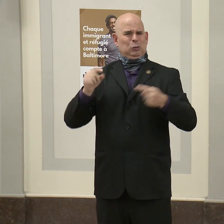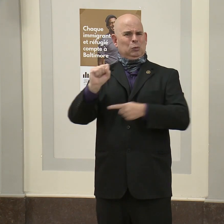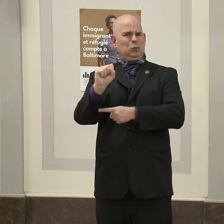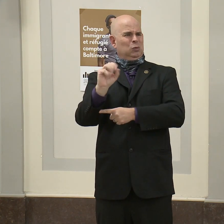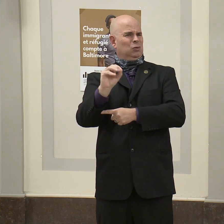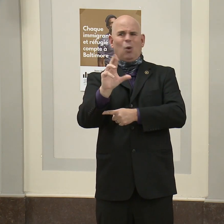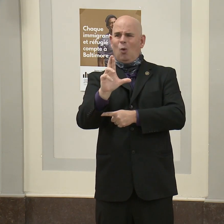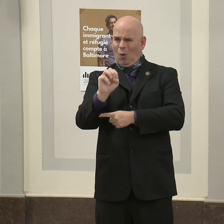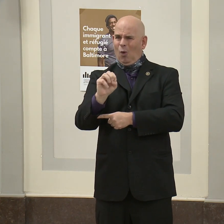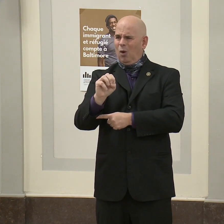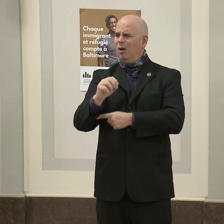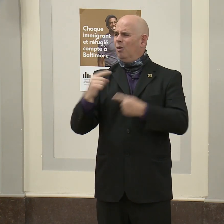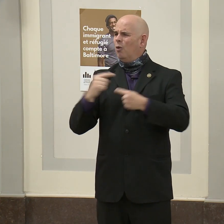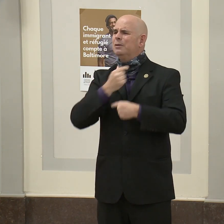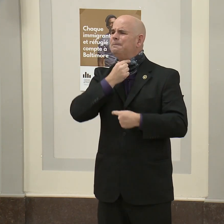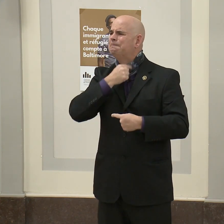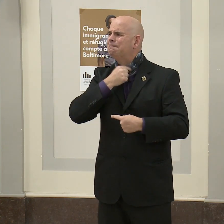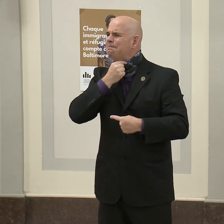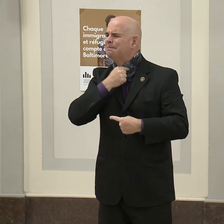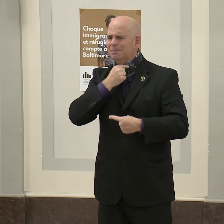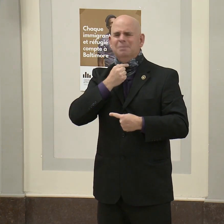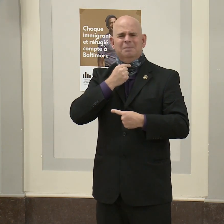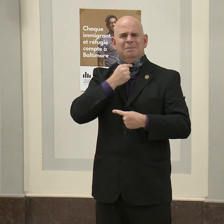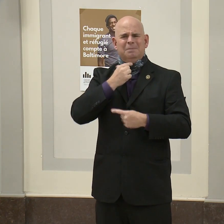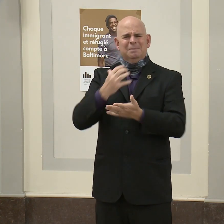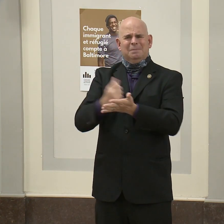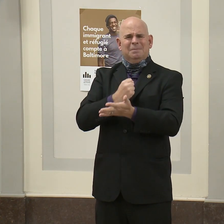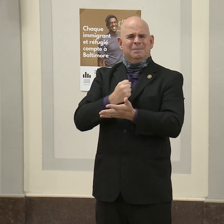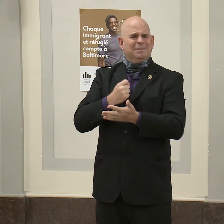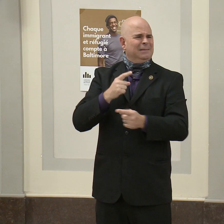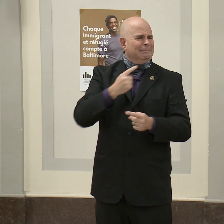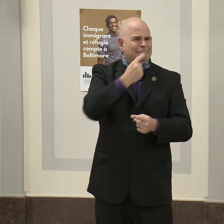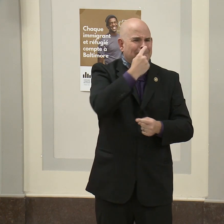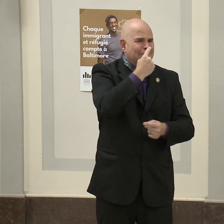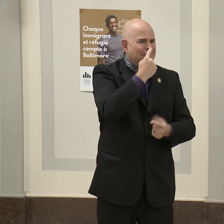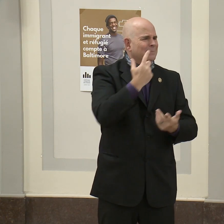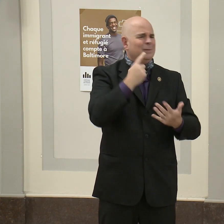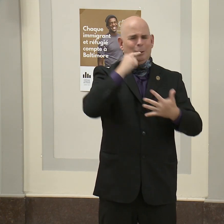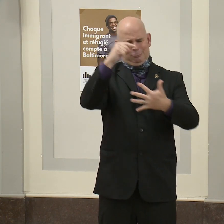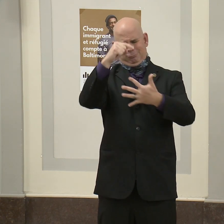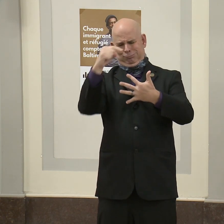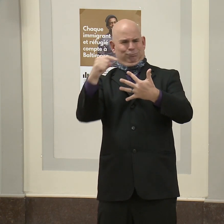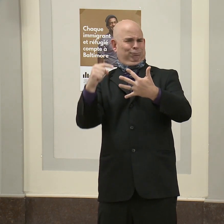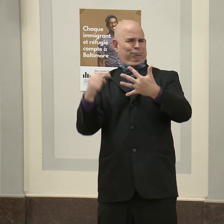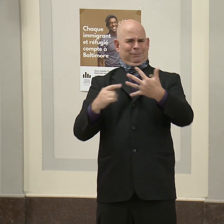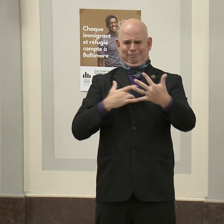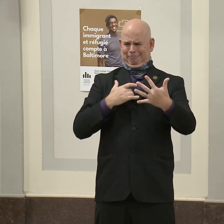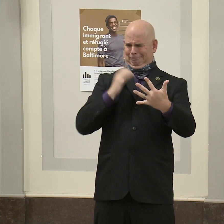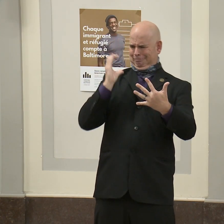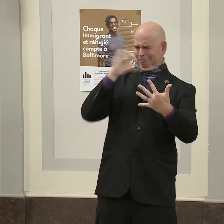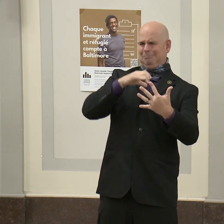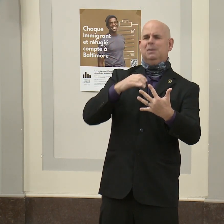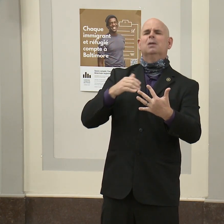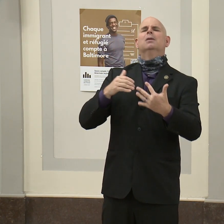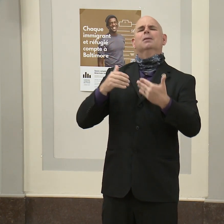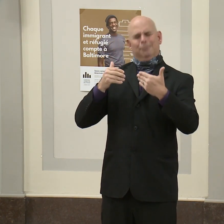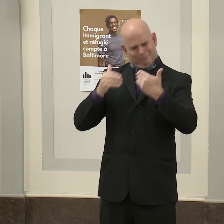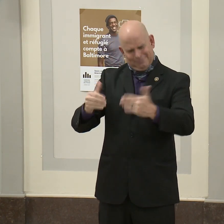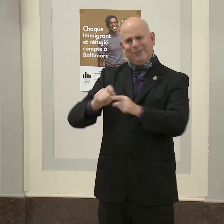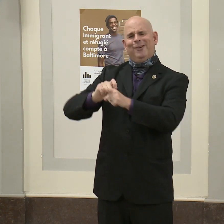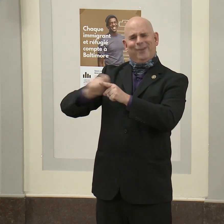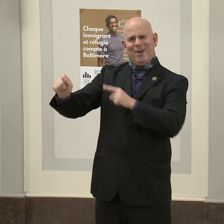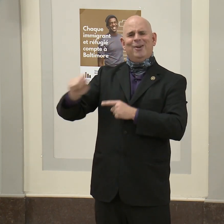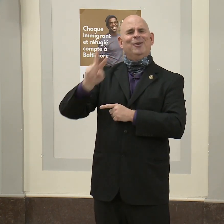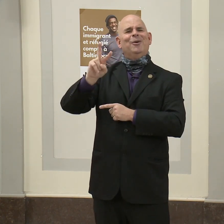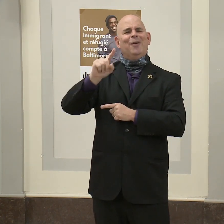smell. 211 can connect residents to clinicians who will perform an assessment over the phone, and they can also connect you to a